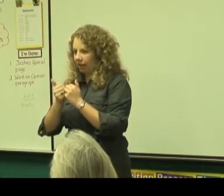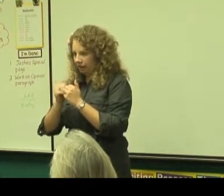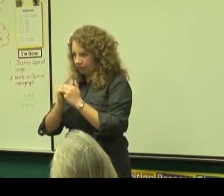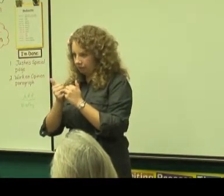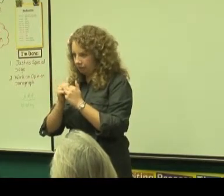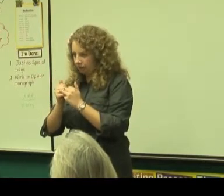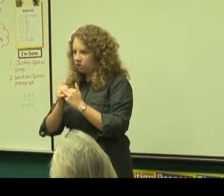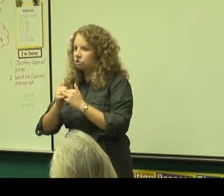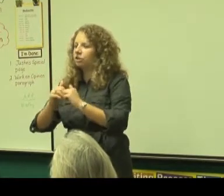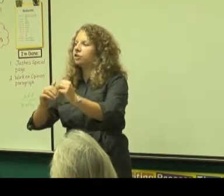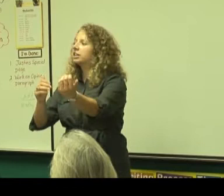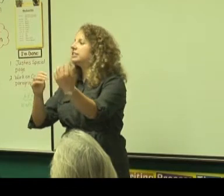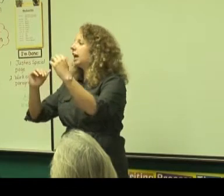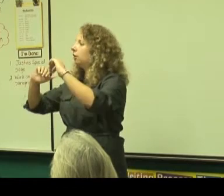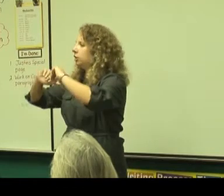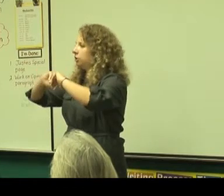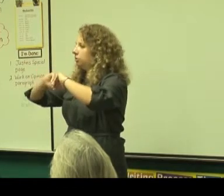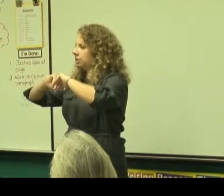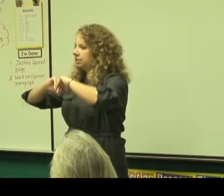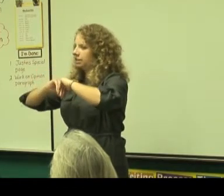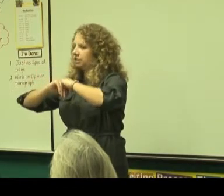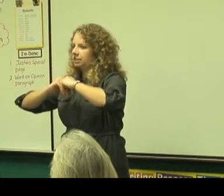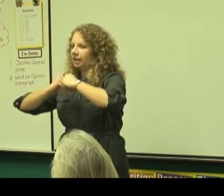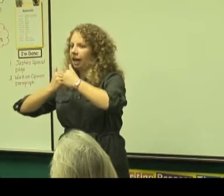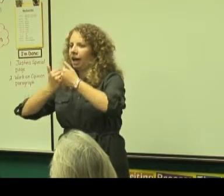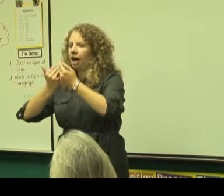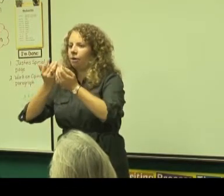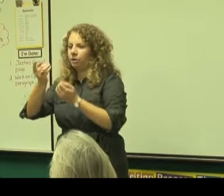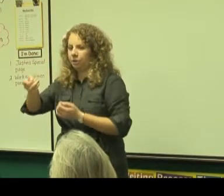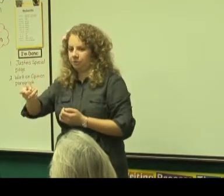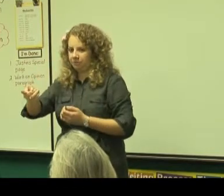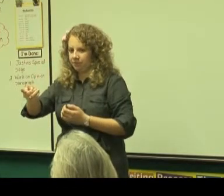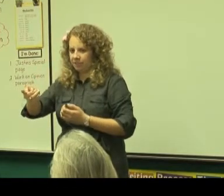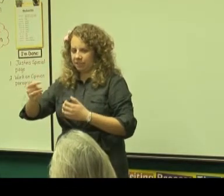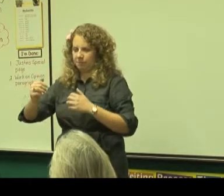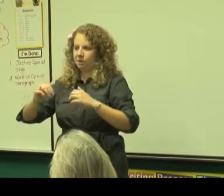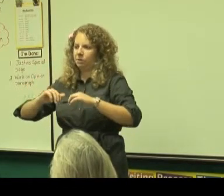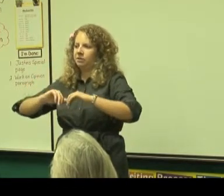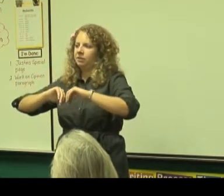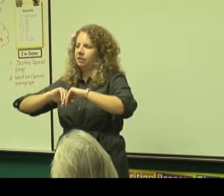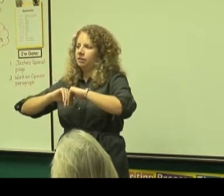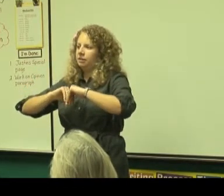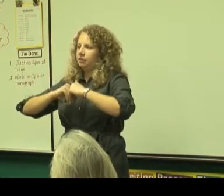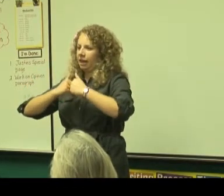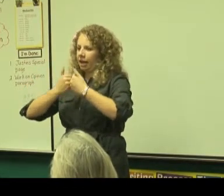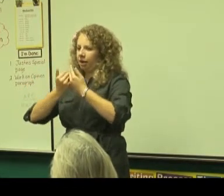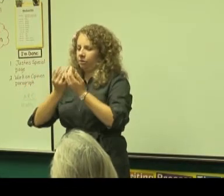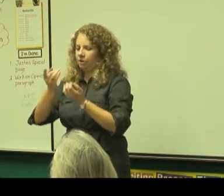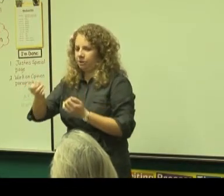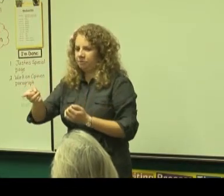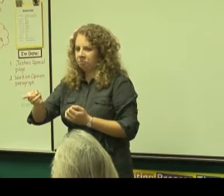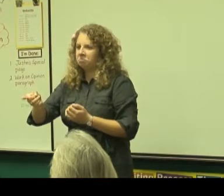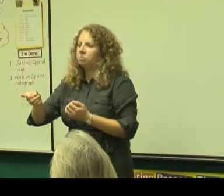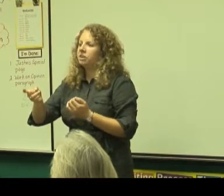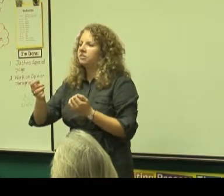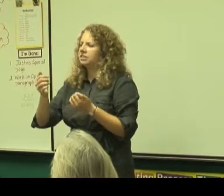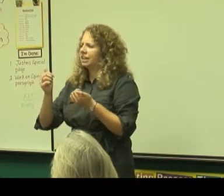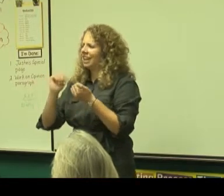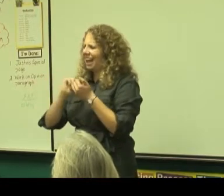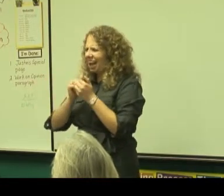How. So if you're going to say how are you, then it's like this, how are you? It's like the big one. How are you? But if it's like, how